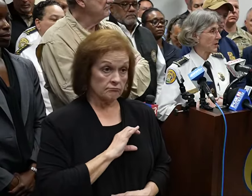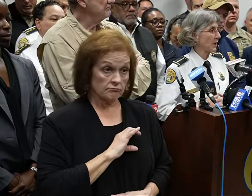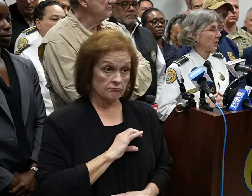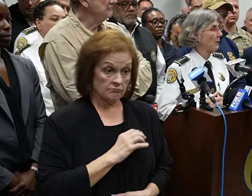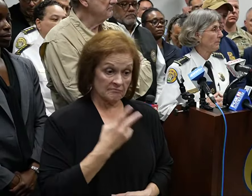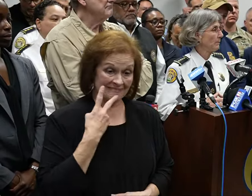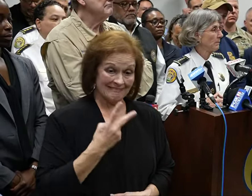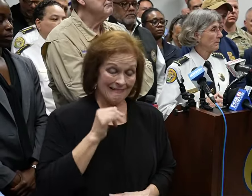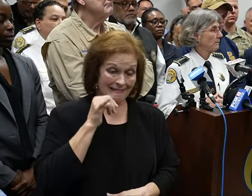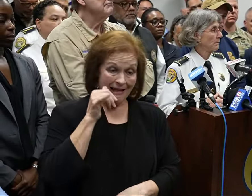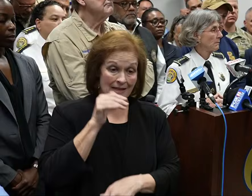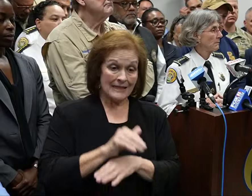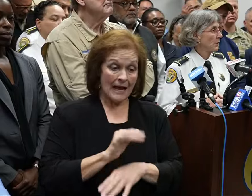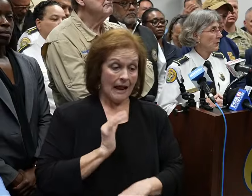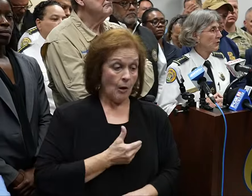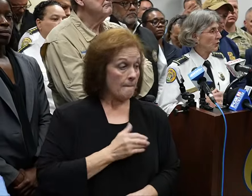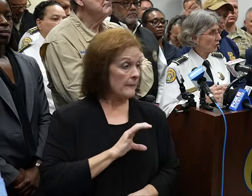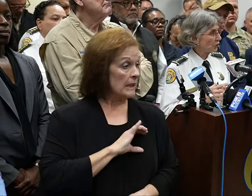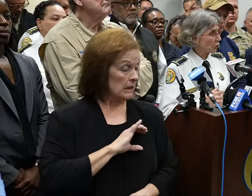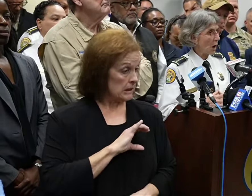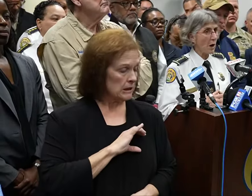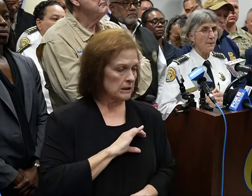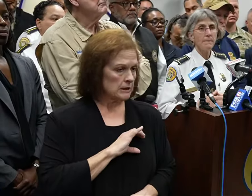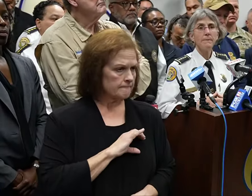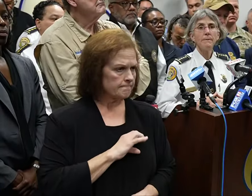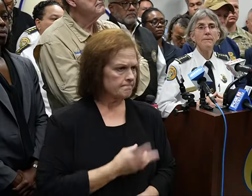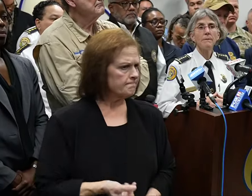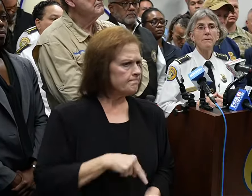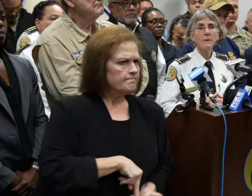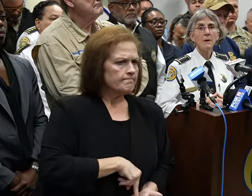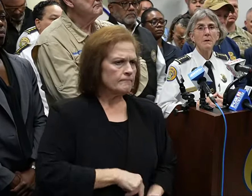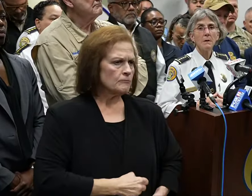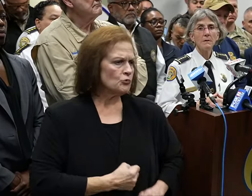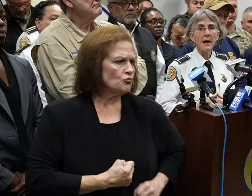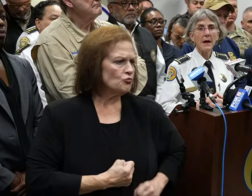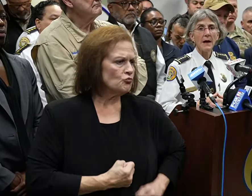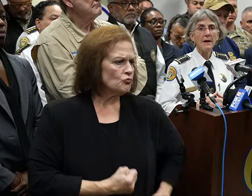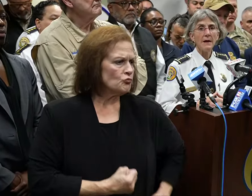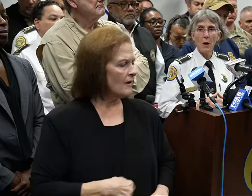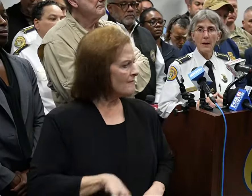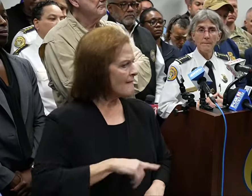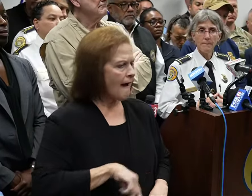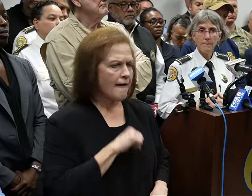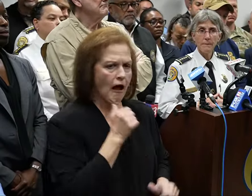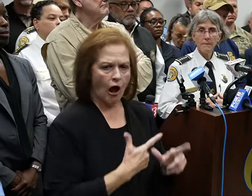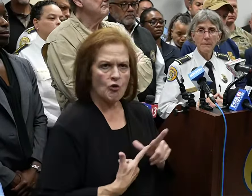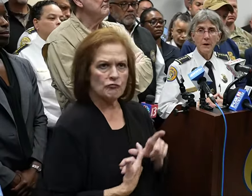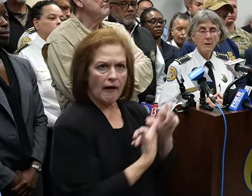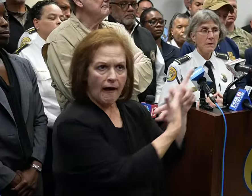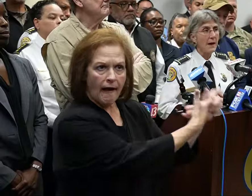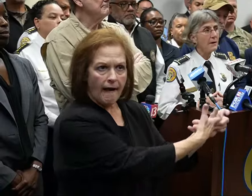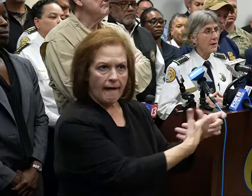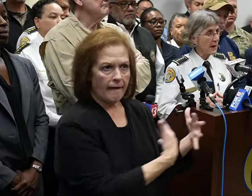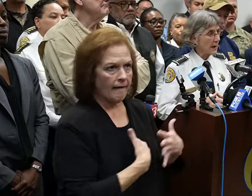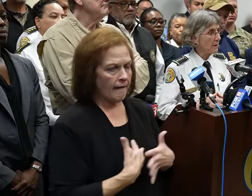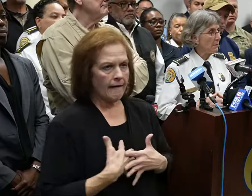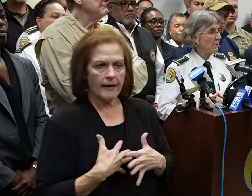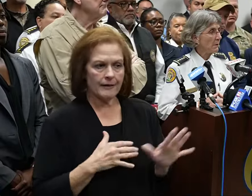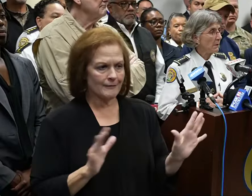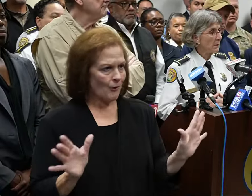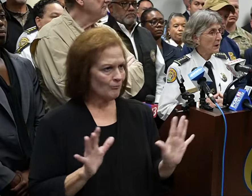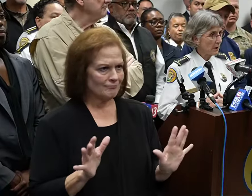NOPD in particular, stood strong. They did not run. They